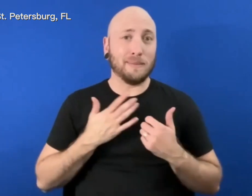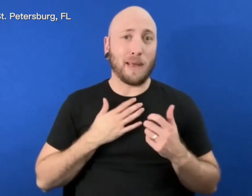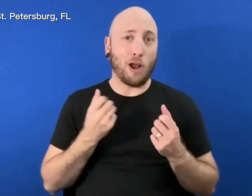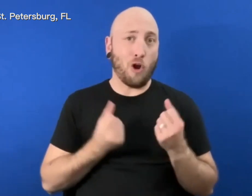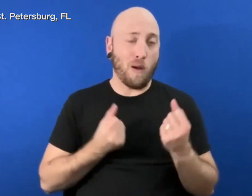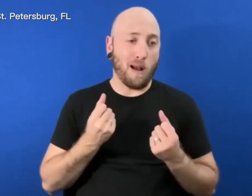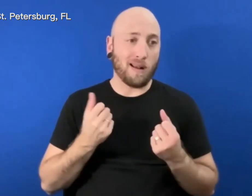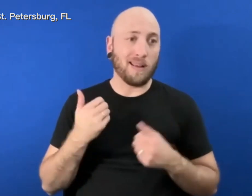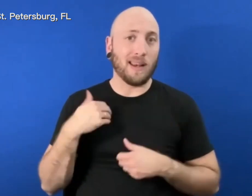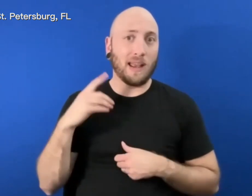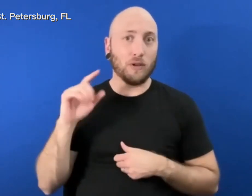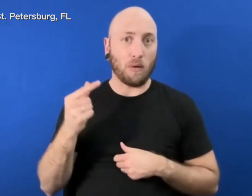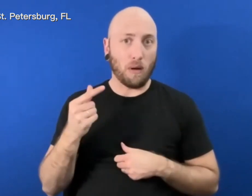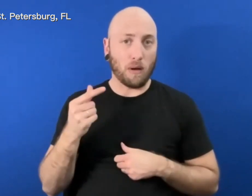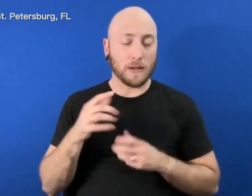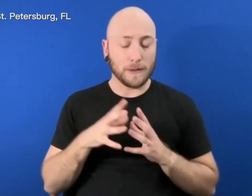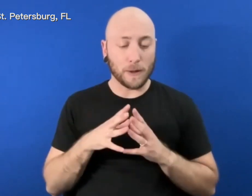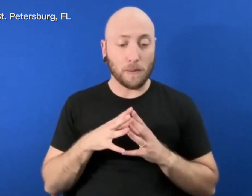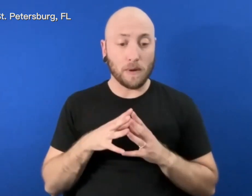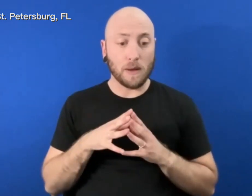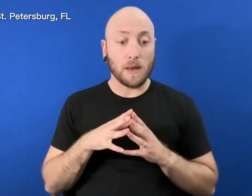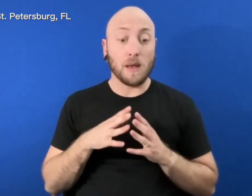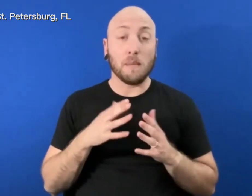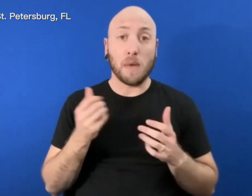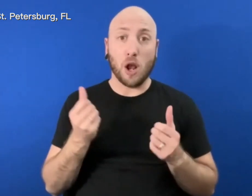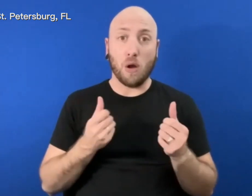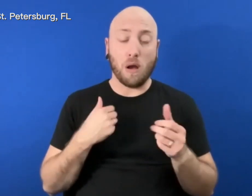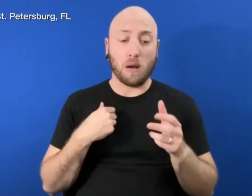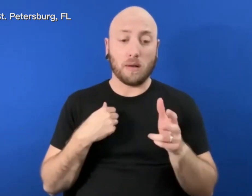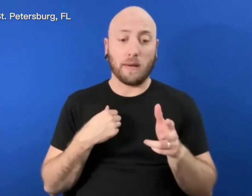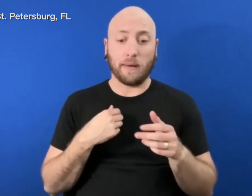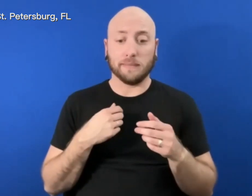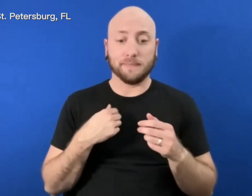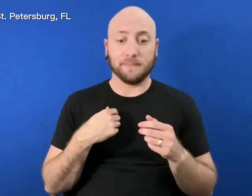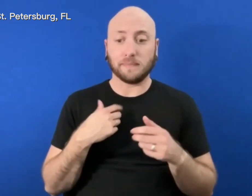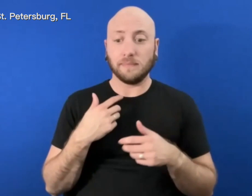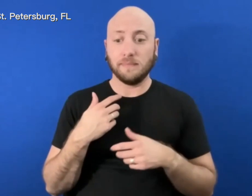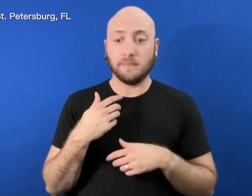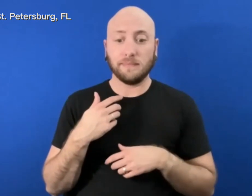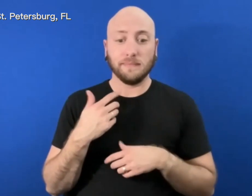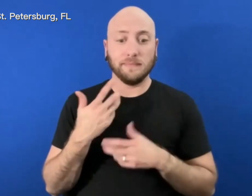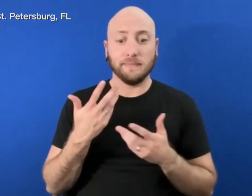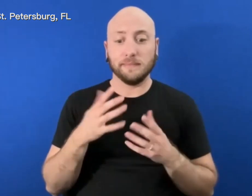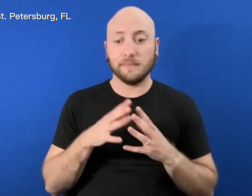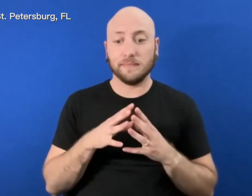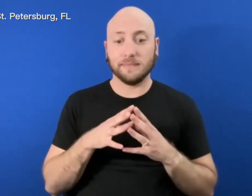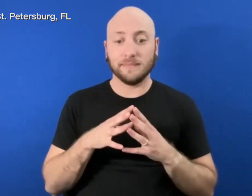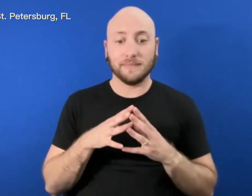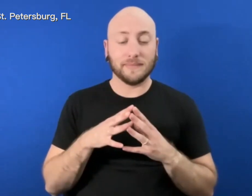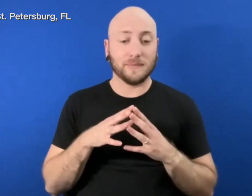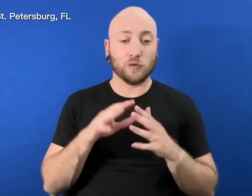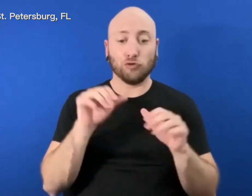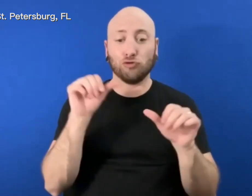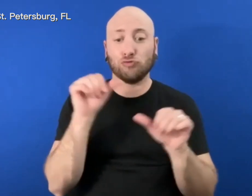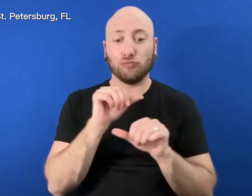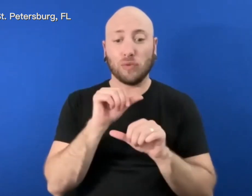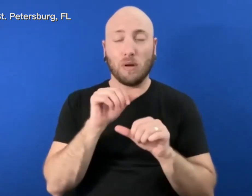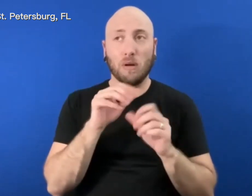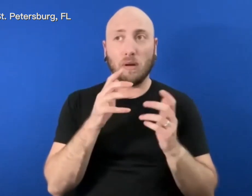my car and I was in like a delirium state from all the stuff